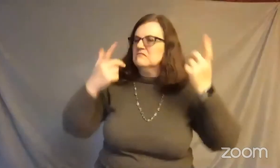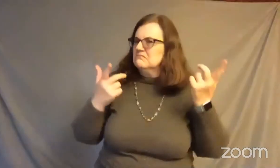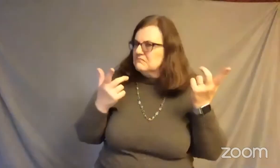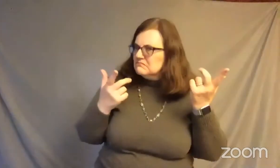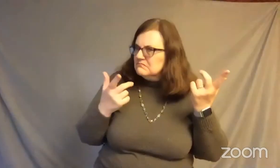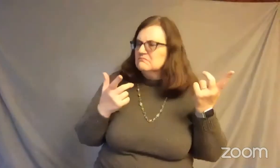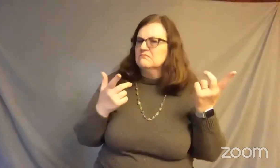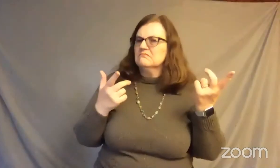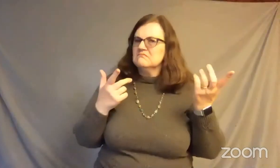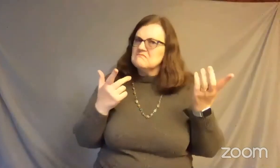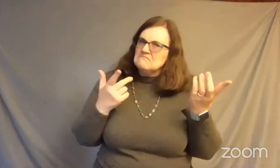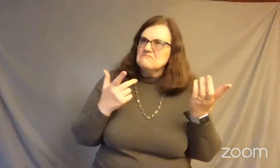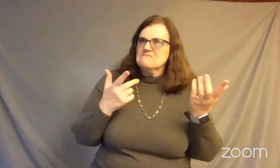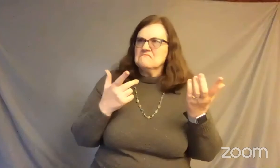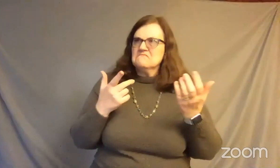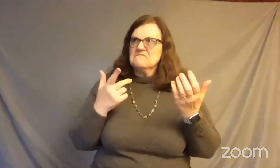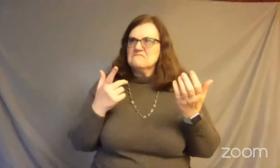And this could be in regard to